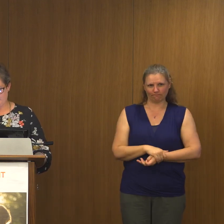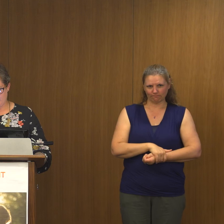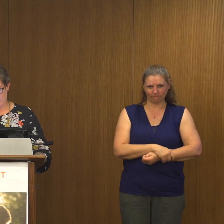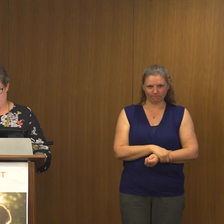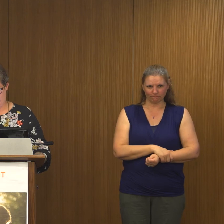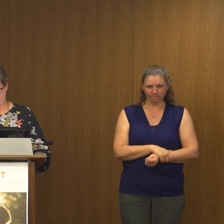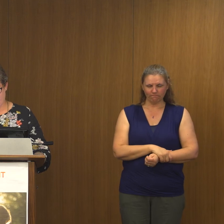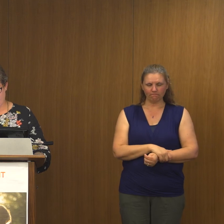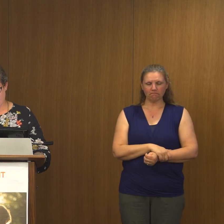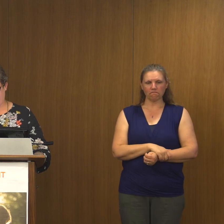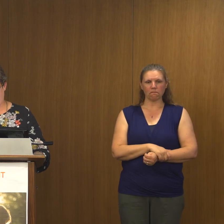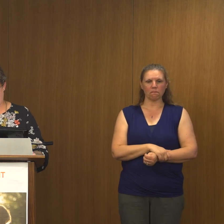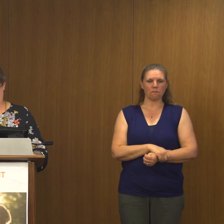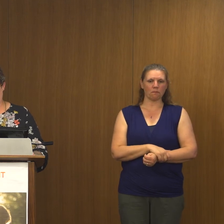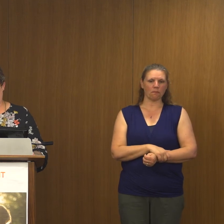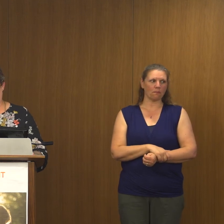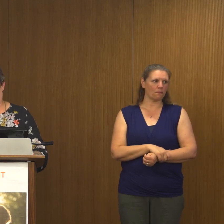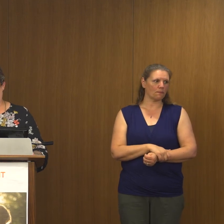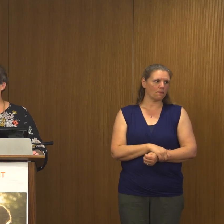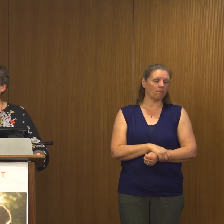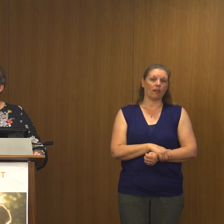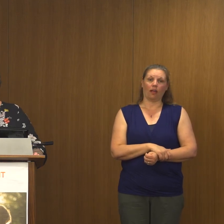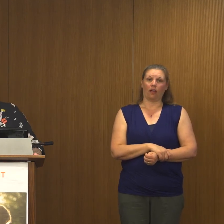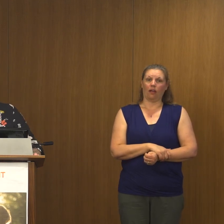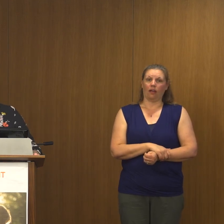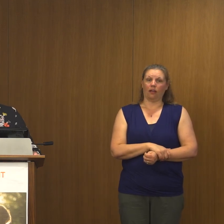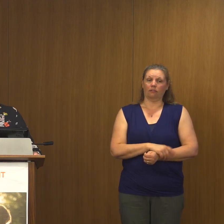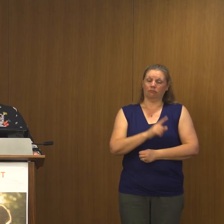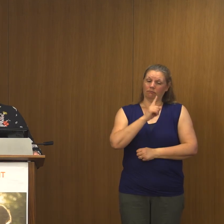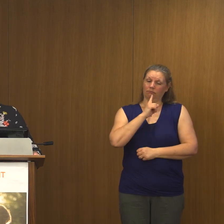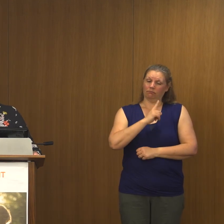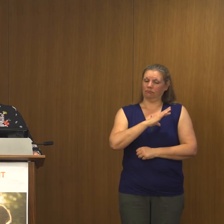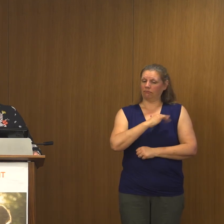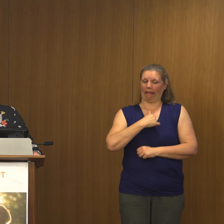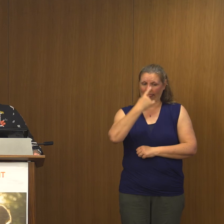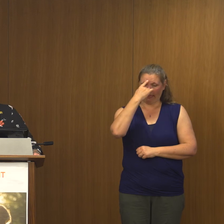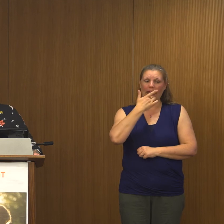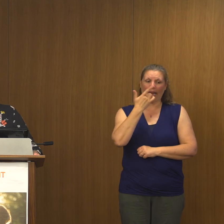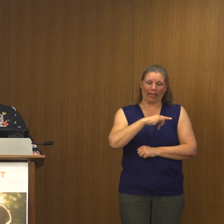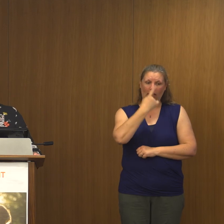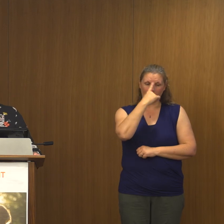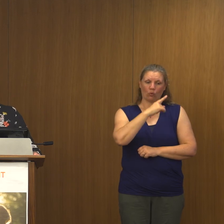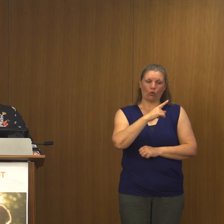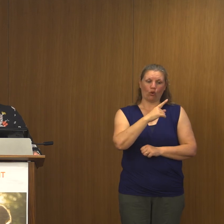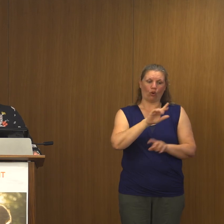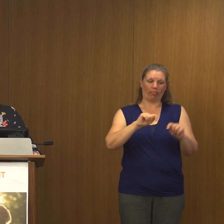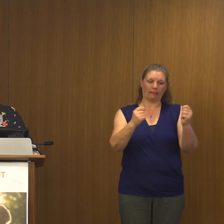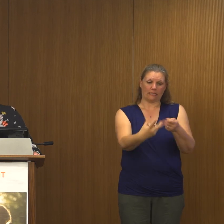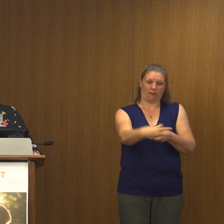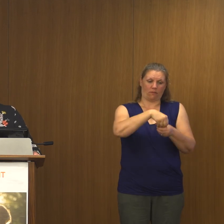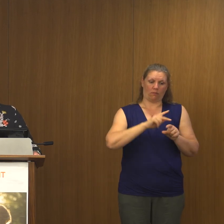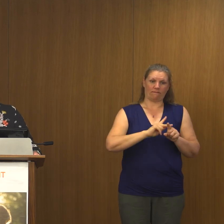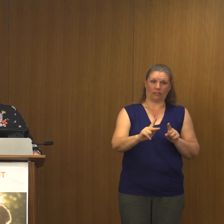Starting out, I really feel like I won the lottery when it came to our early intervention team of occupational and speech and